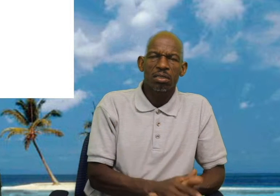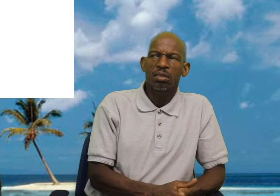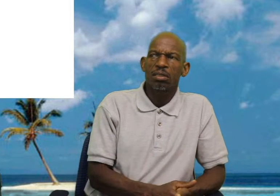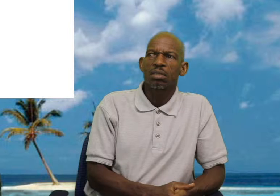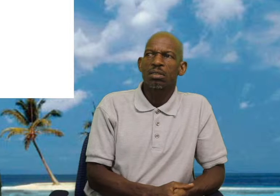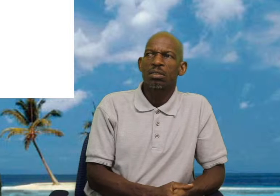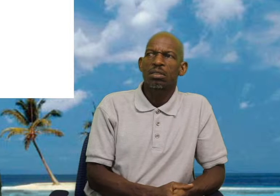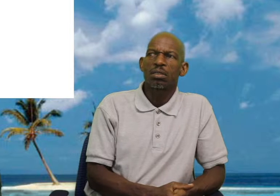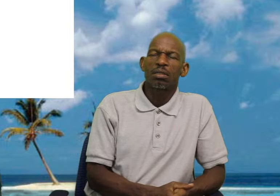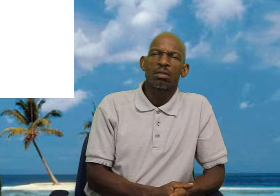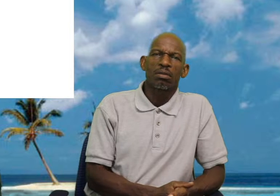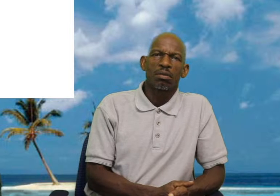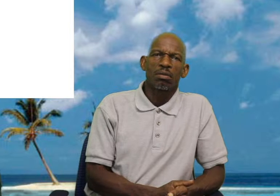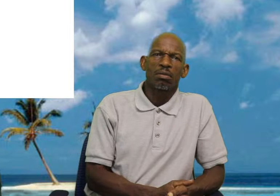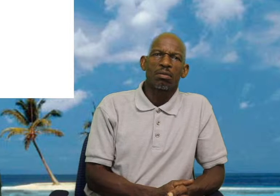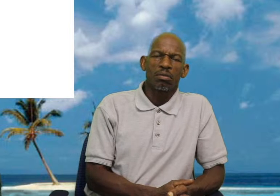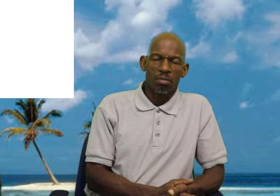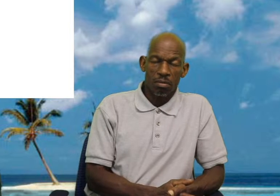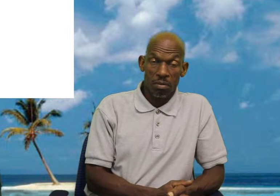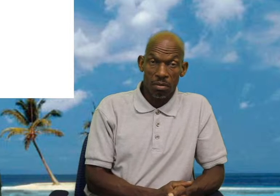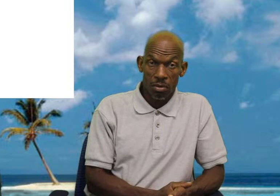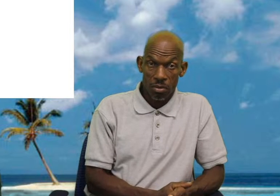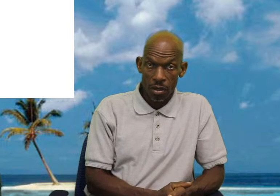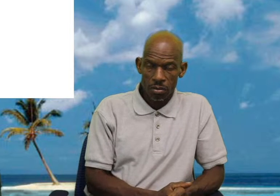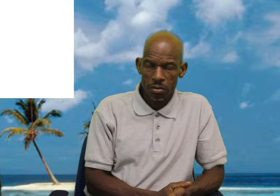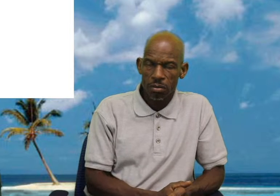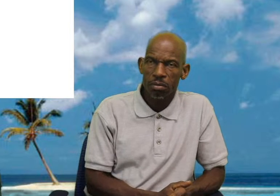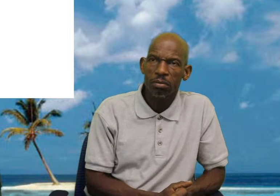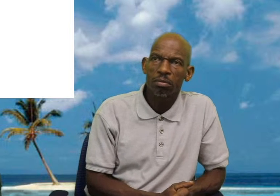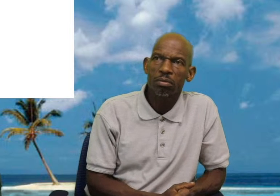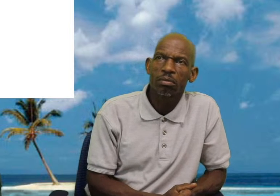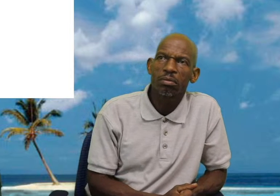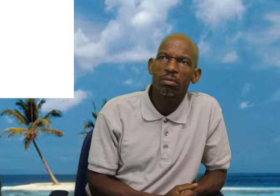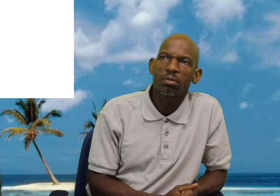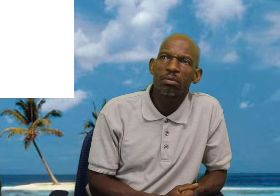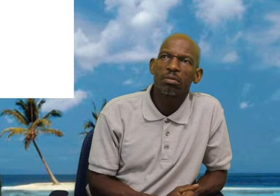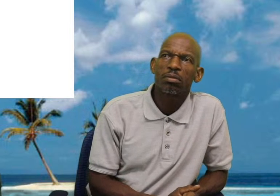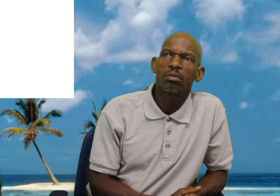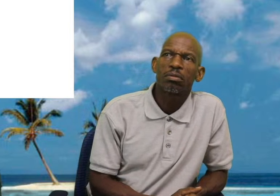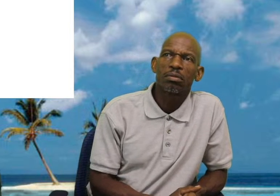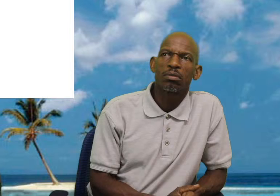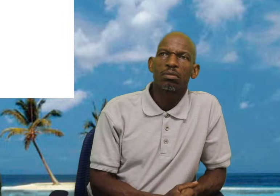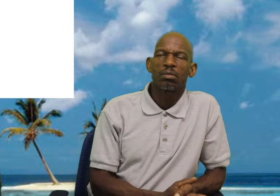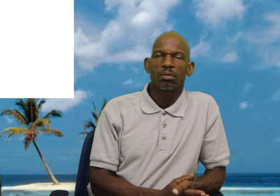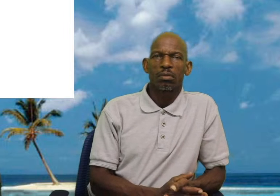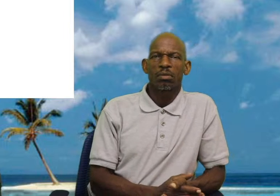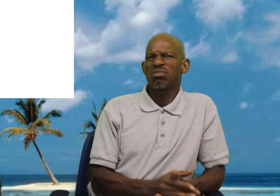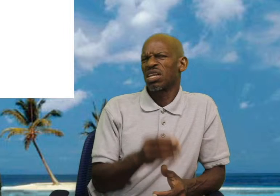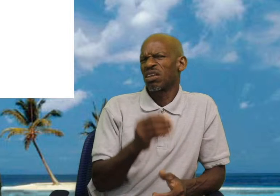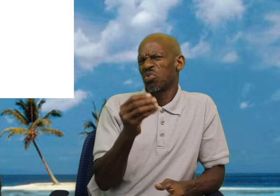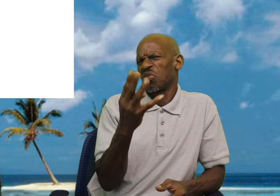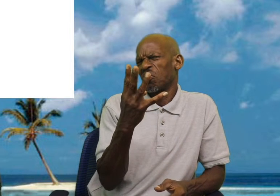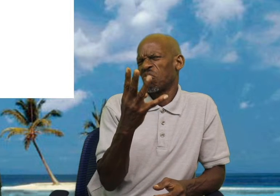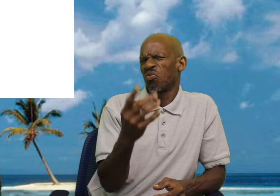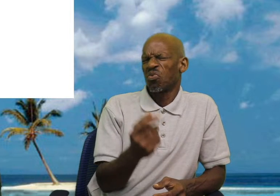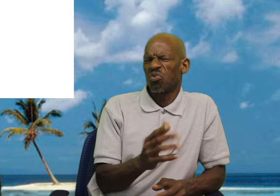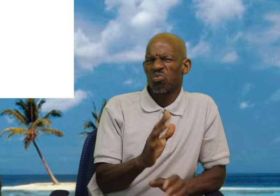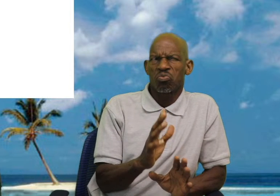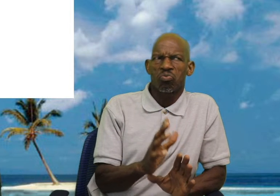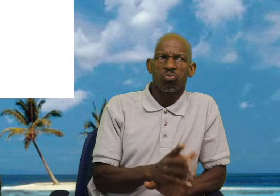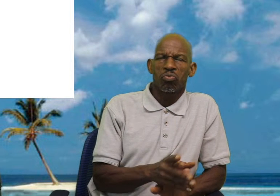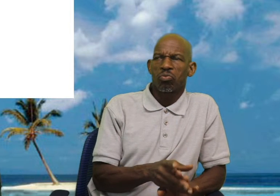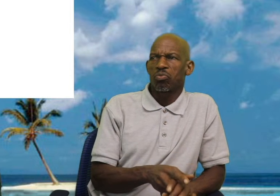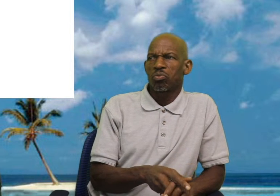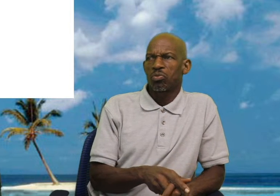that pronoun that I circle. So if, right? Good. So I'm just giving you these 4 alone. Now this is